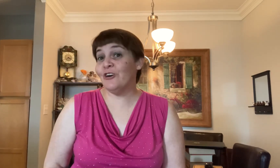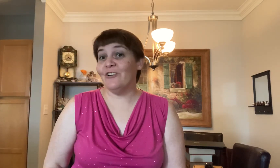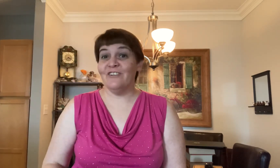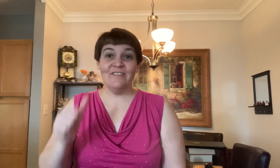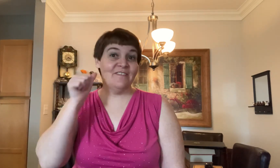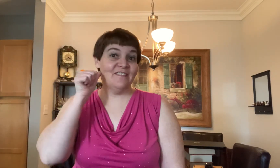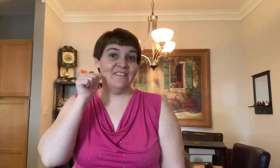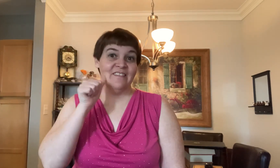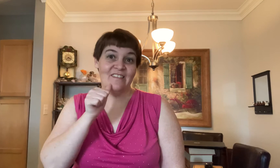girl?